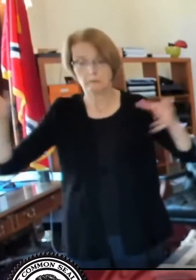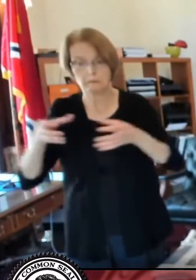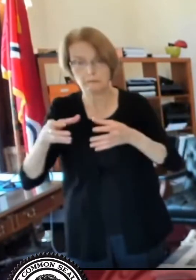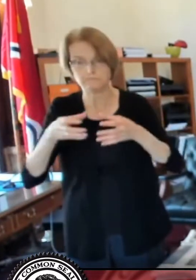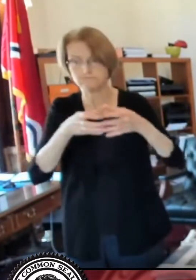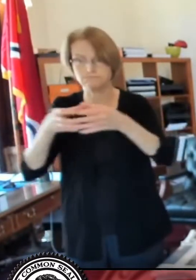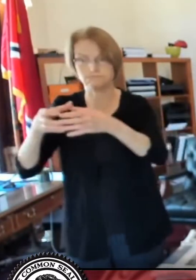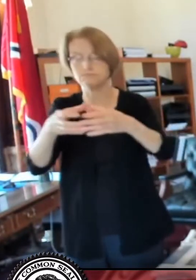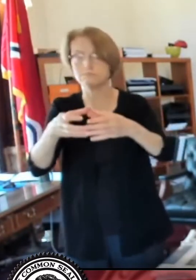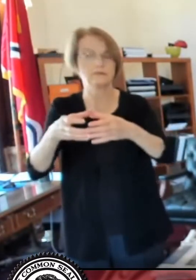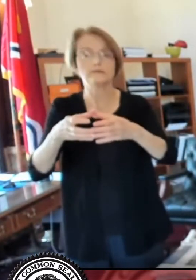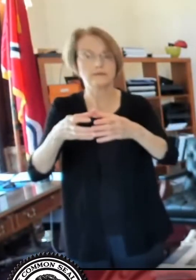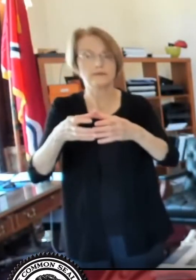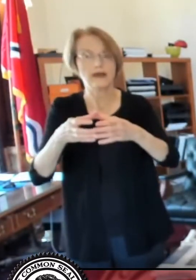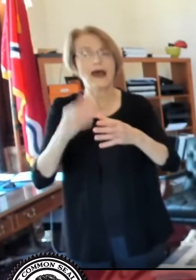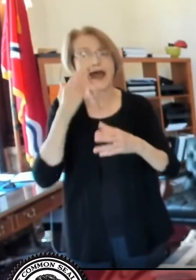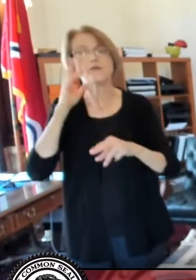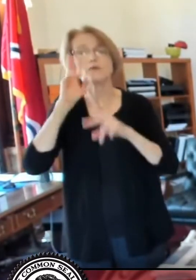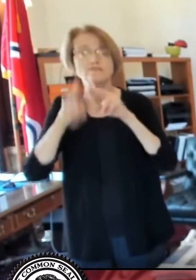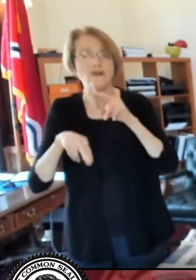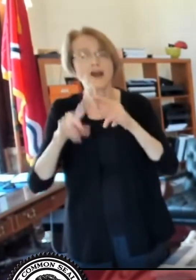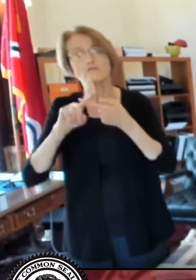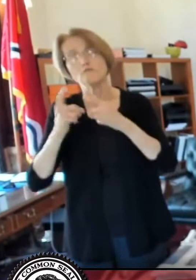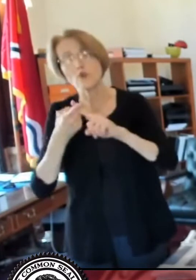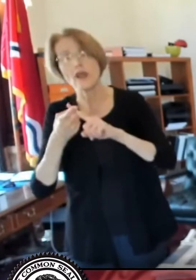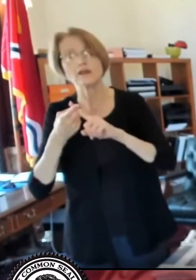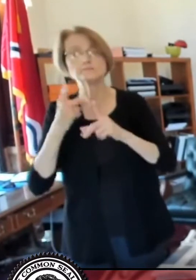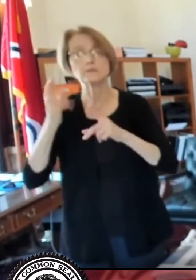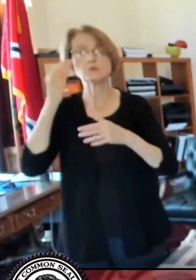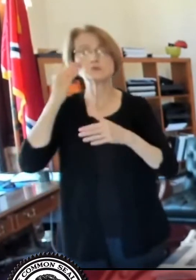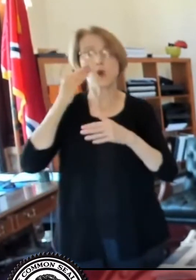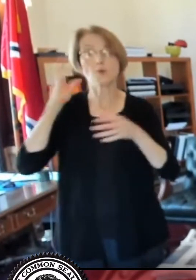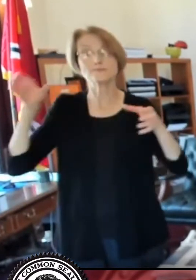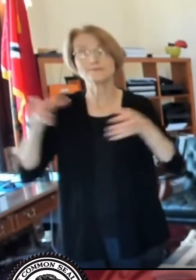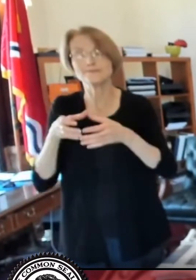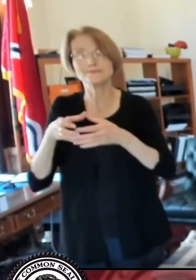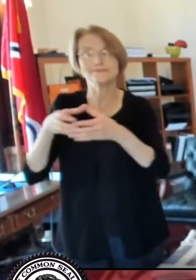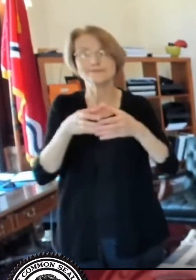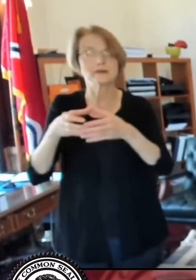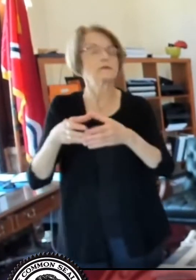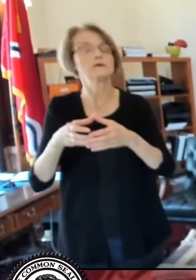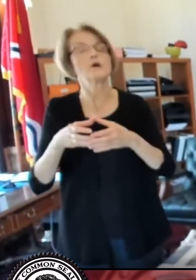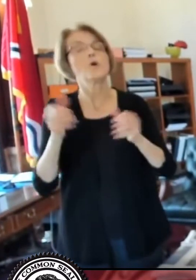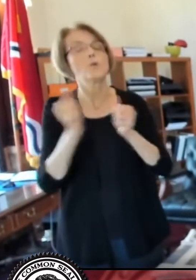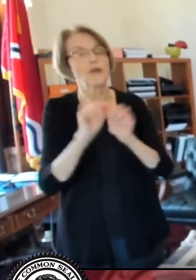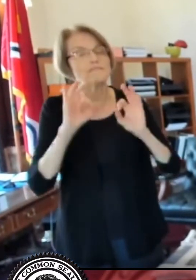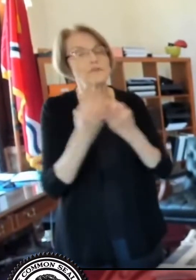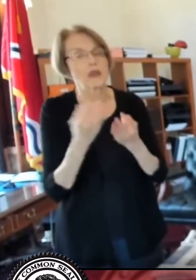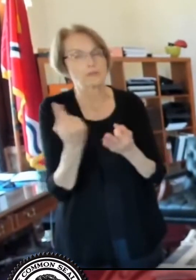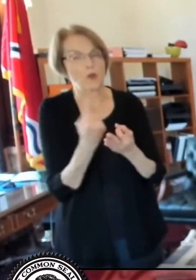trick or treating together. And I know it's fun to do that, but so stay with just your family.